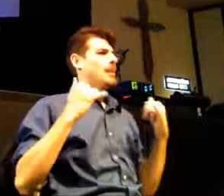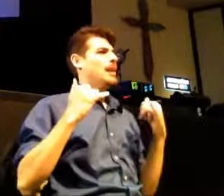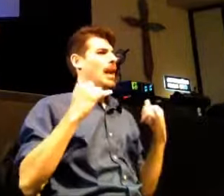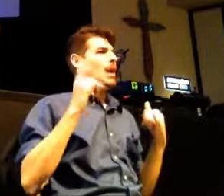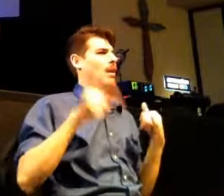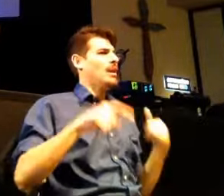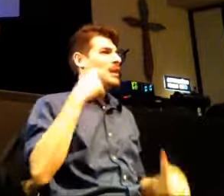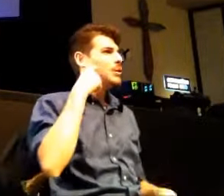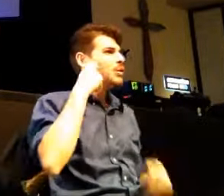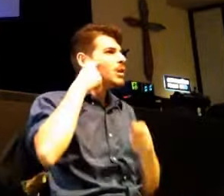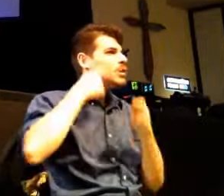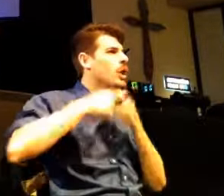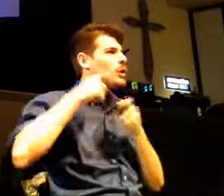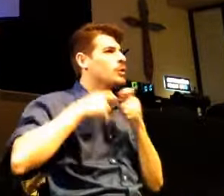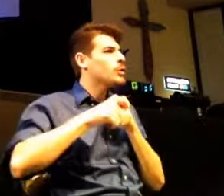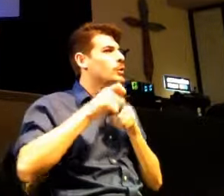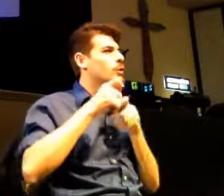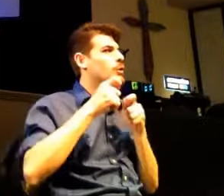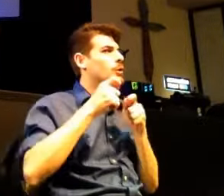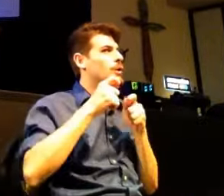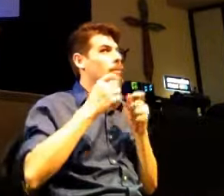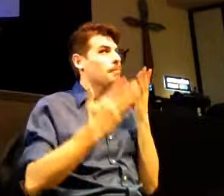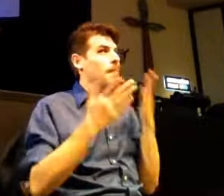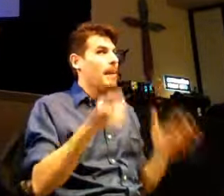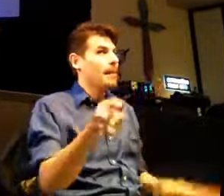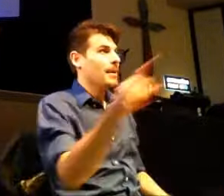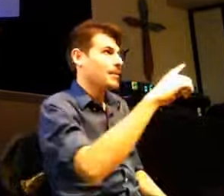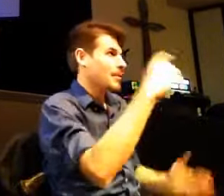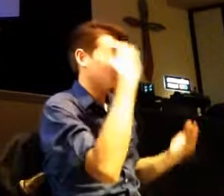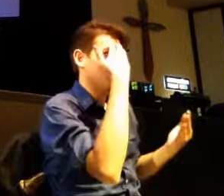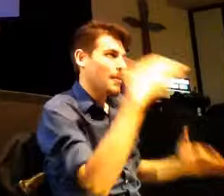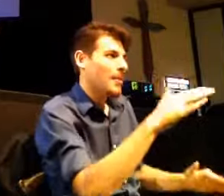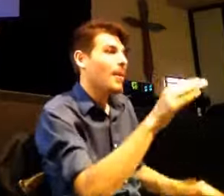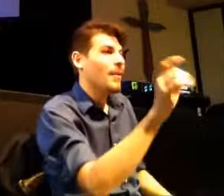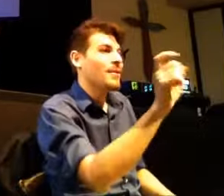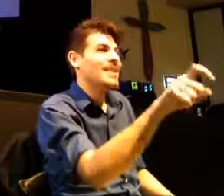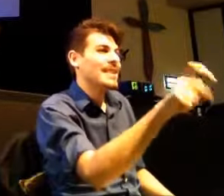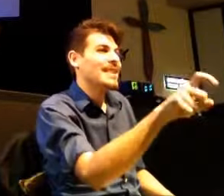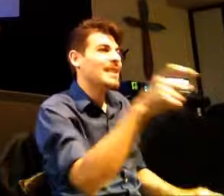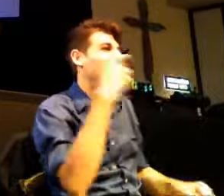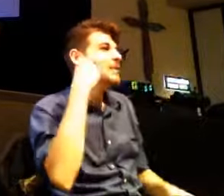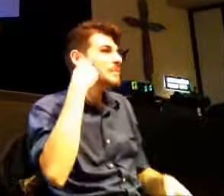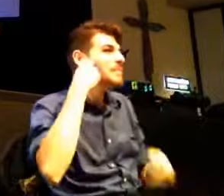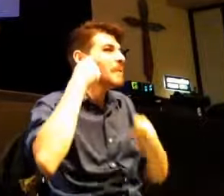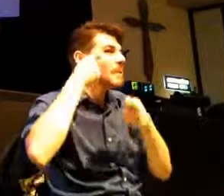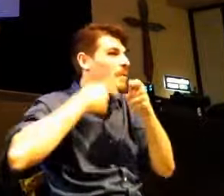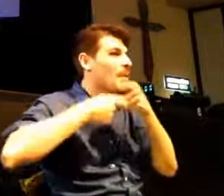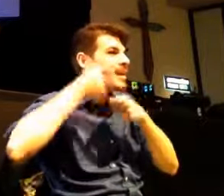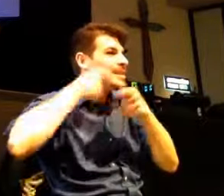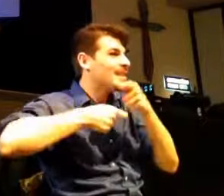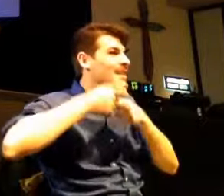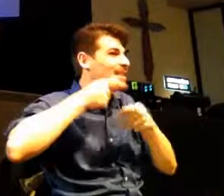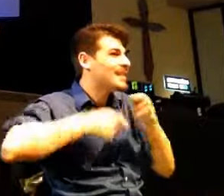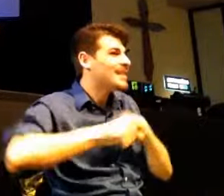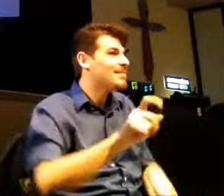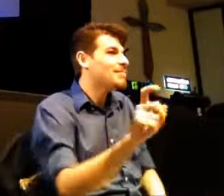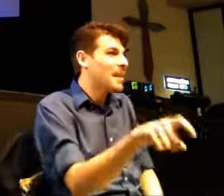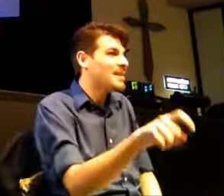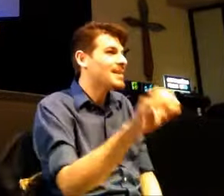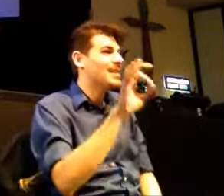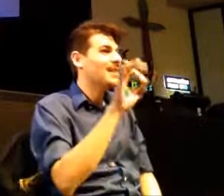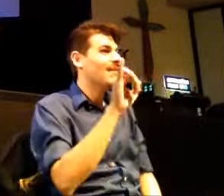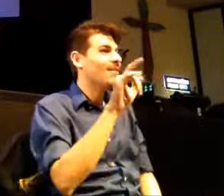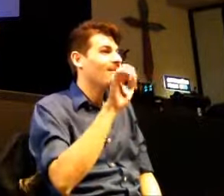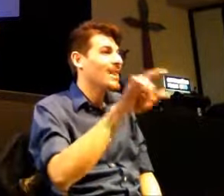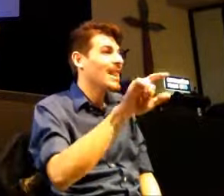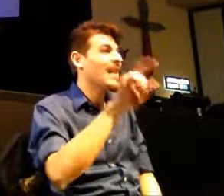right now because you're like, what? Fillings need to be replaced? Yes. See, anxiety is unavoidable in